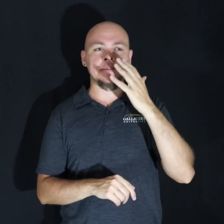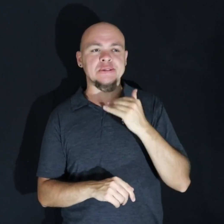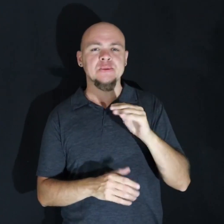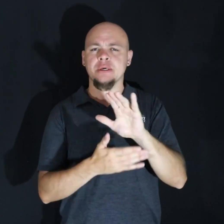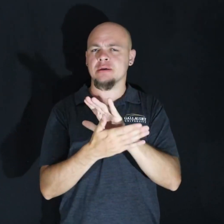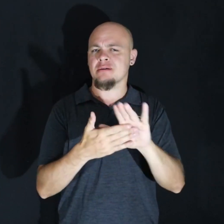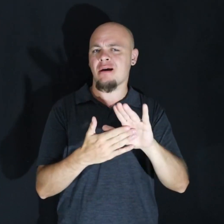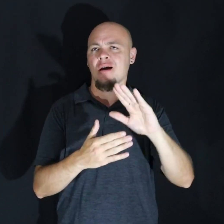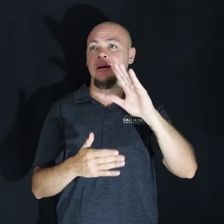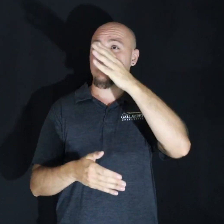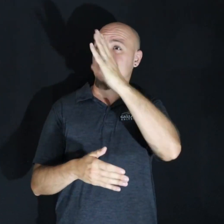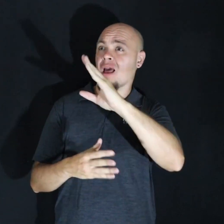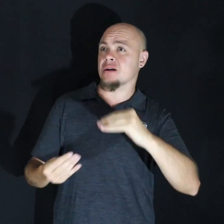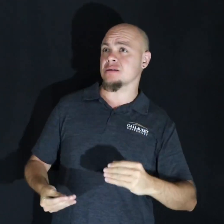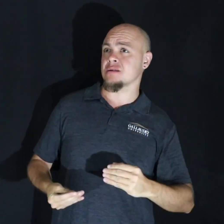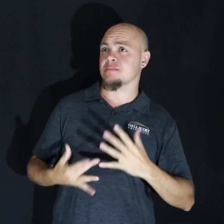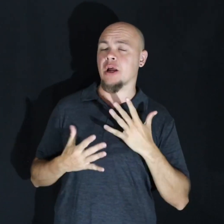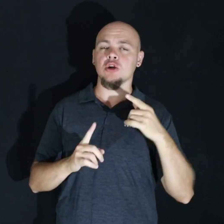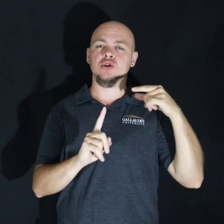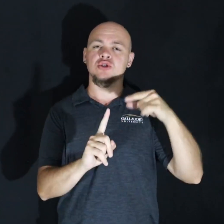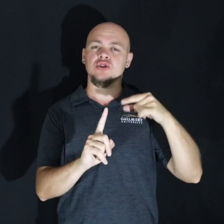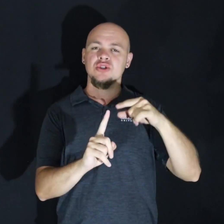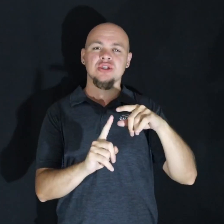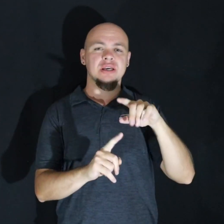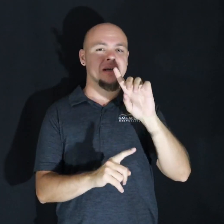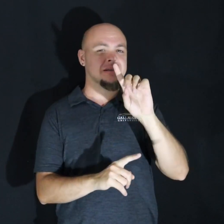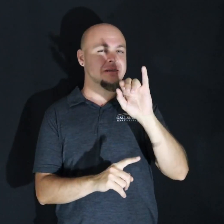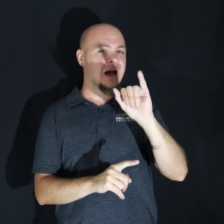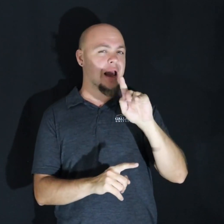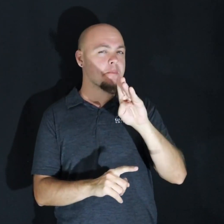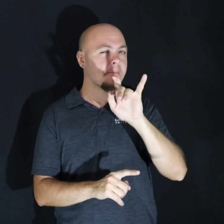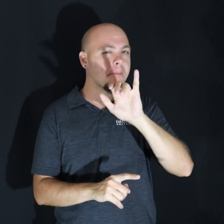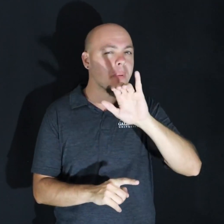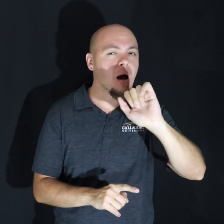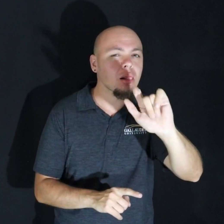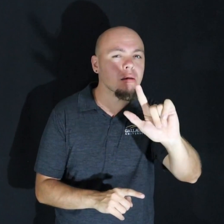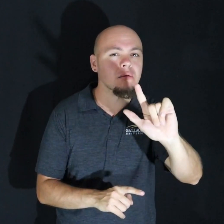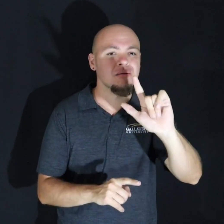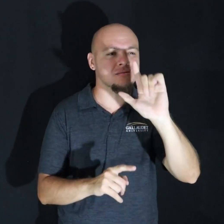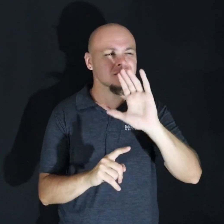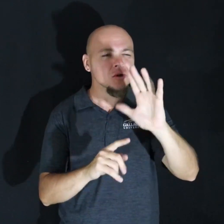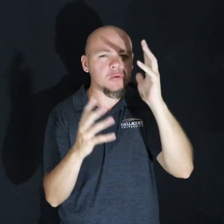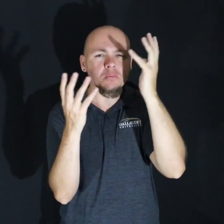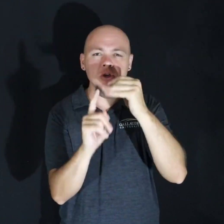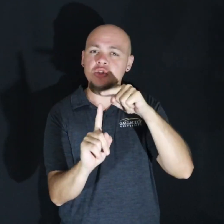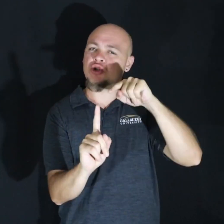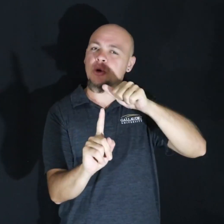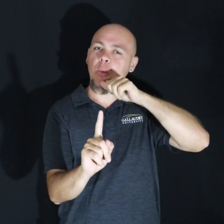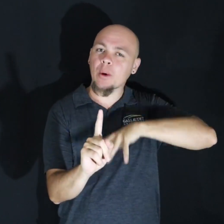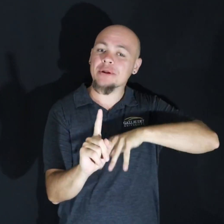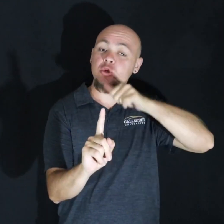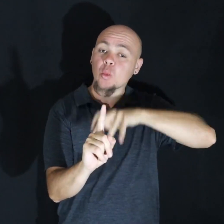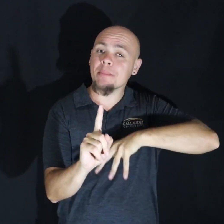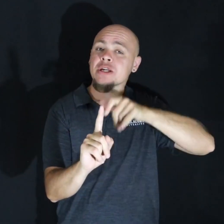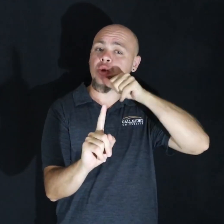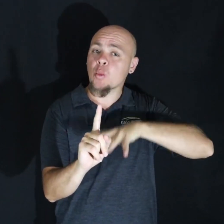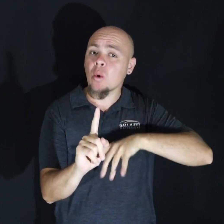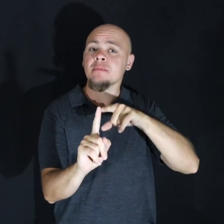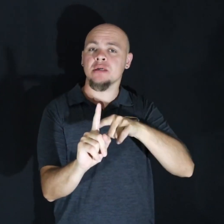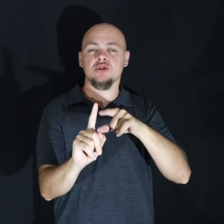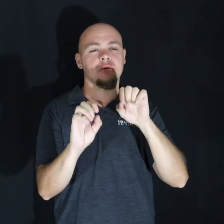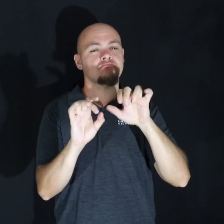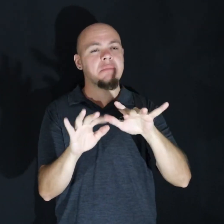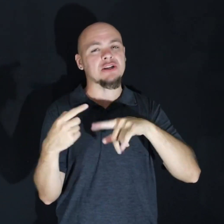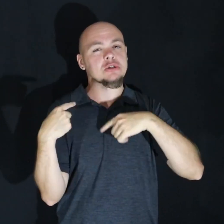kind, divine. She is diabolical in her beauty. She is woman. She is woman. She is woman. She is magic till